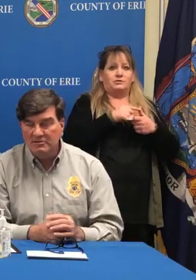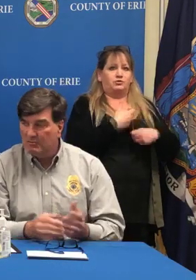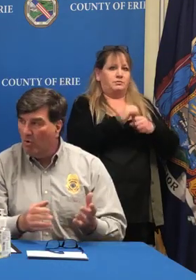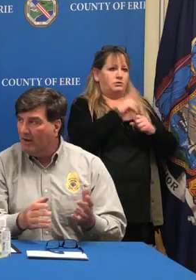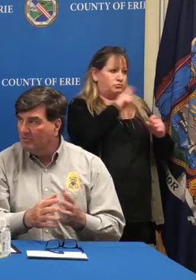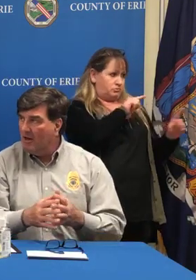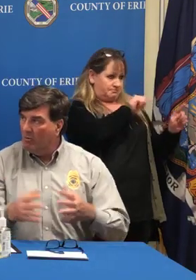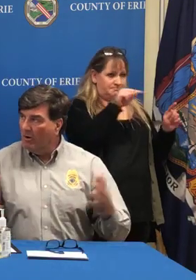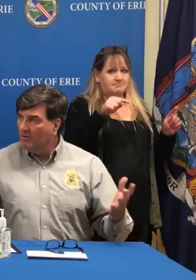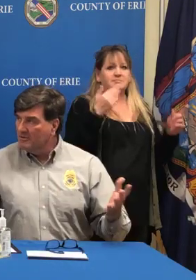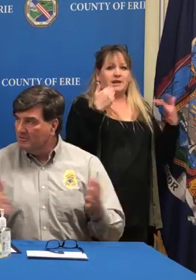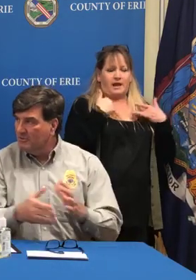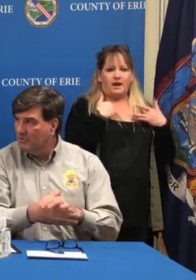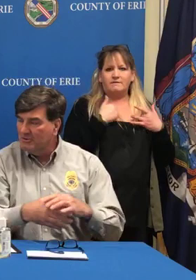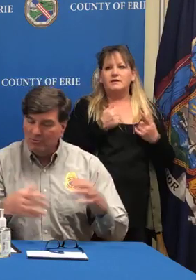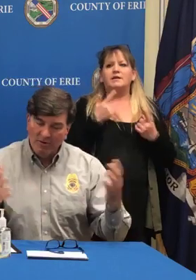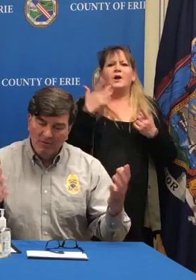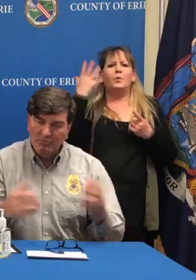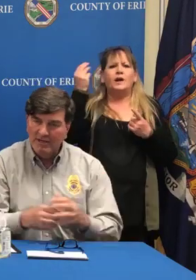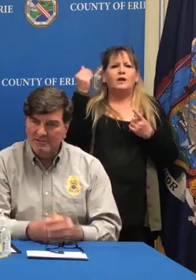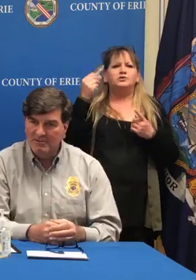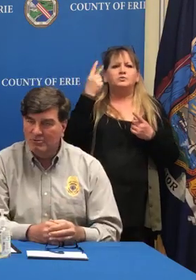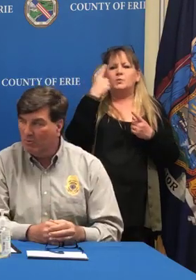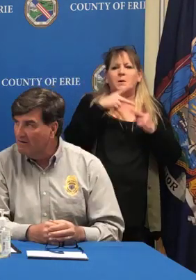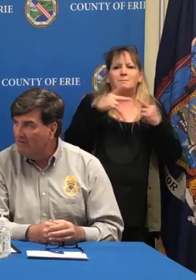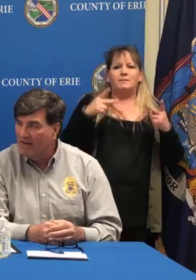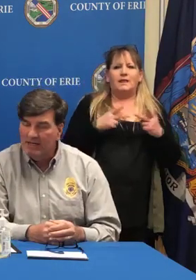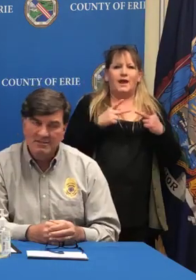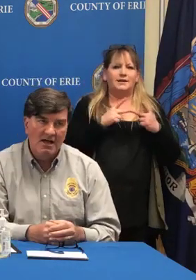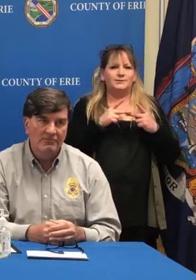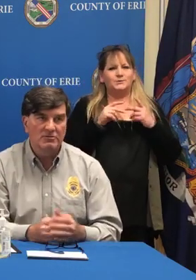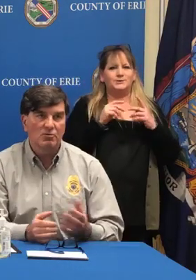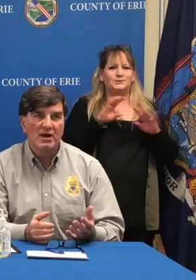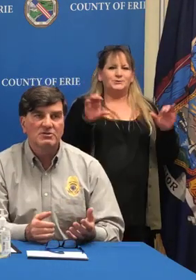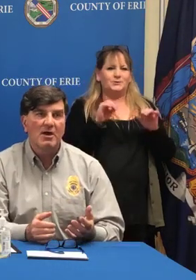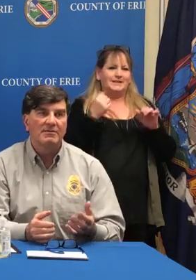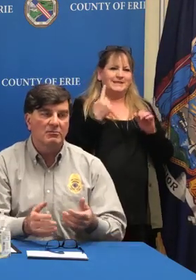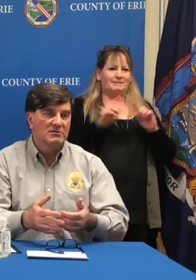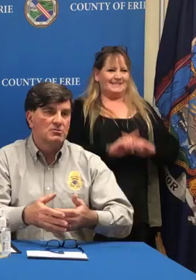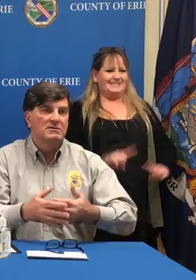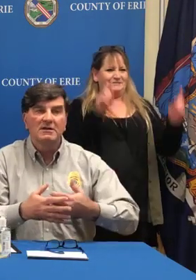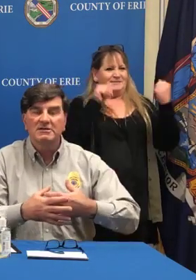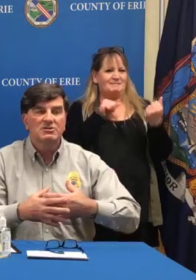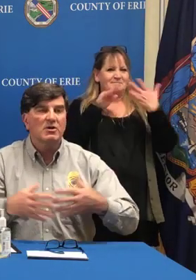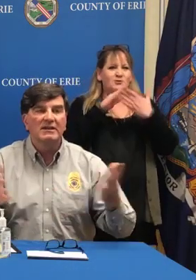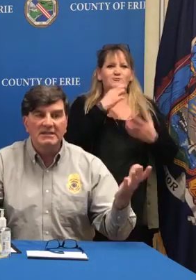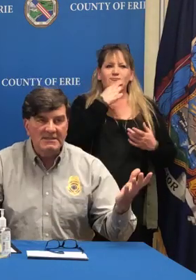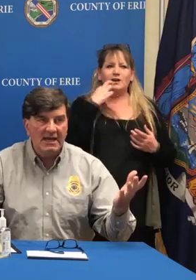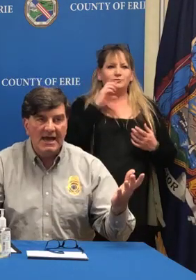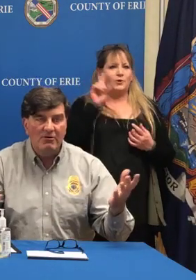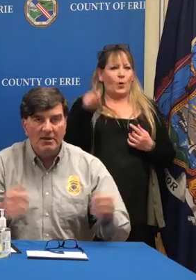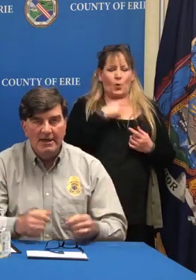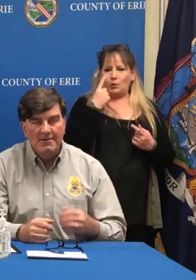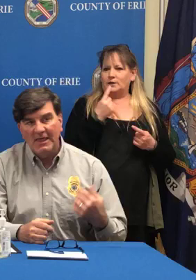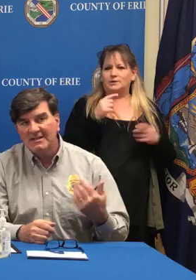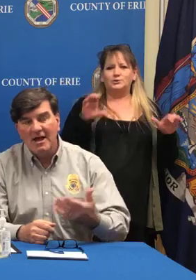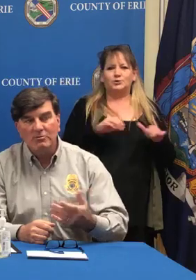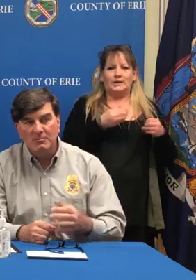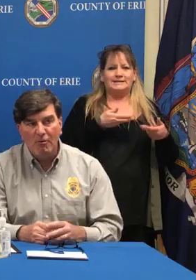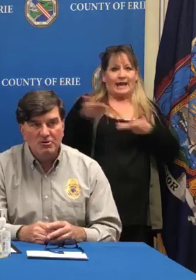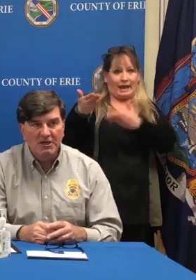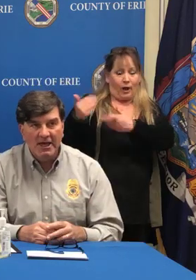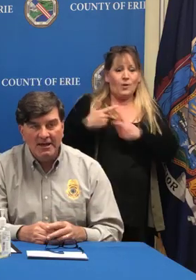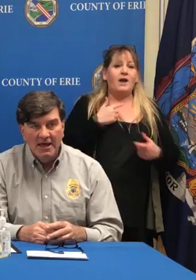you with this morning I was out at one of those institutions, one of those places that was reinventing itself. It was a restaurant that was dealing strictly in takeout. As